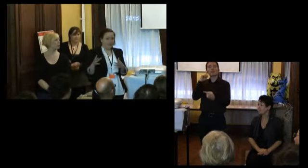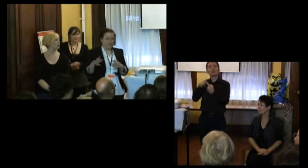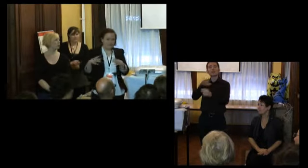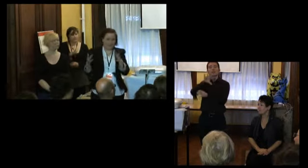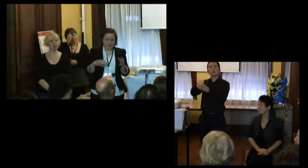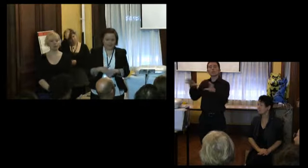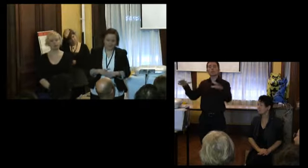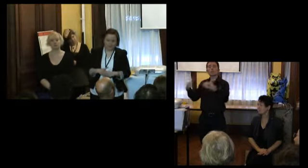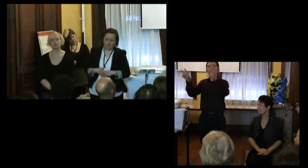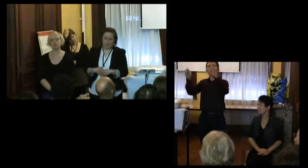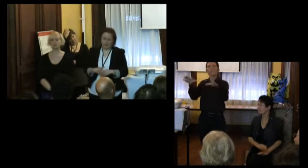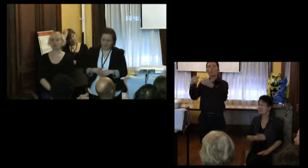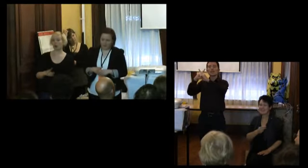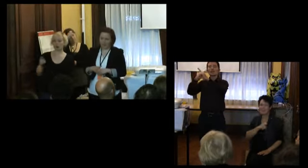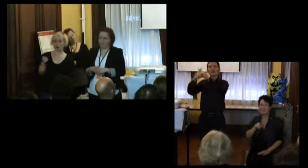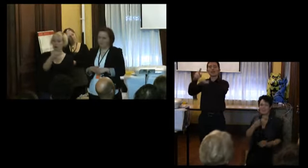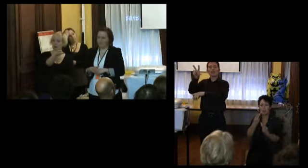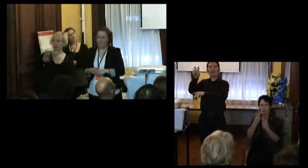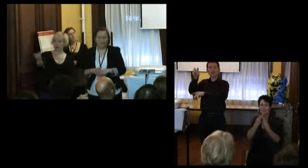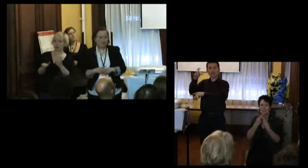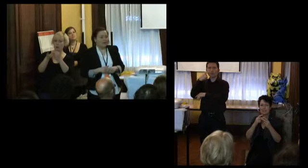some of you visit the museum in November.